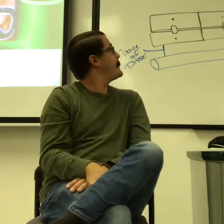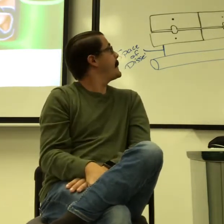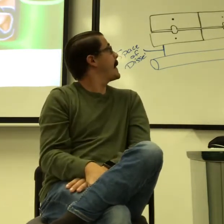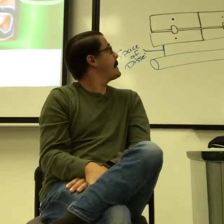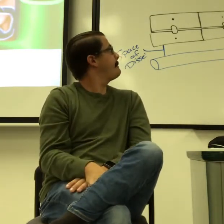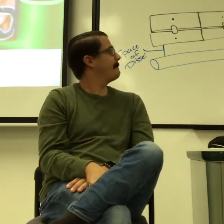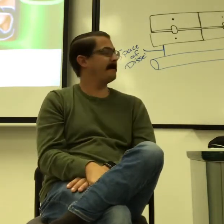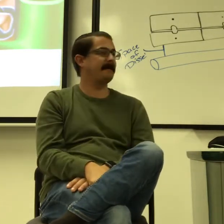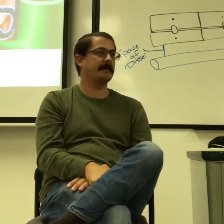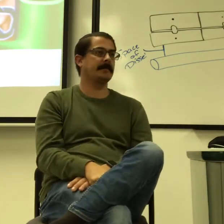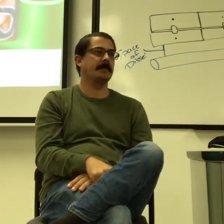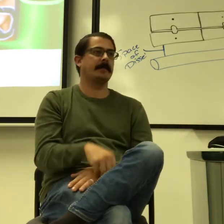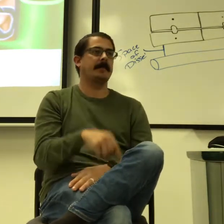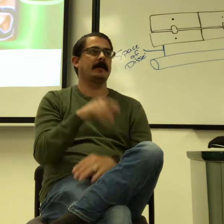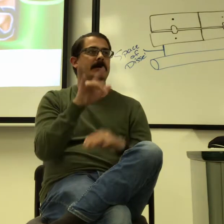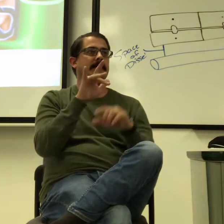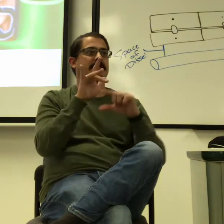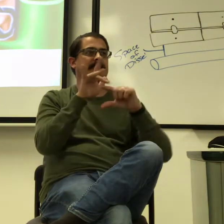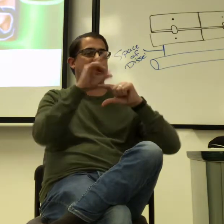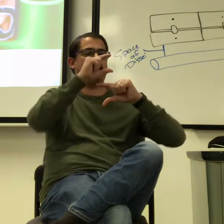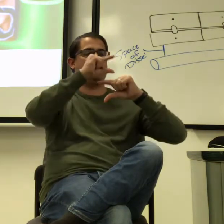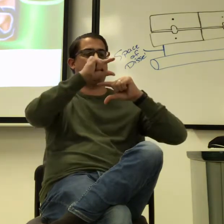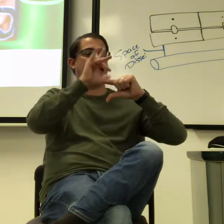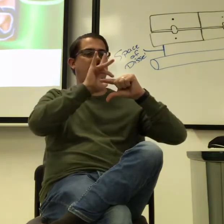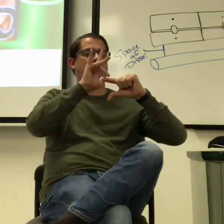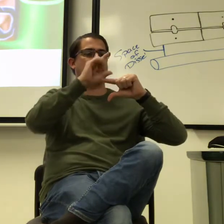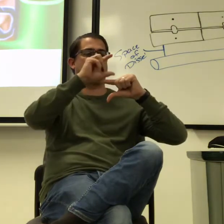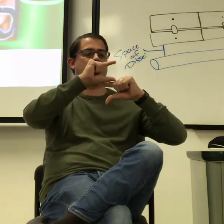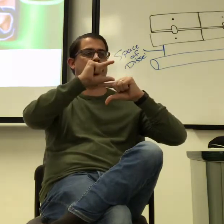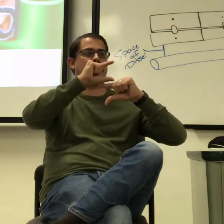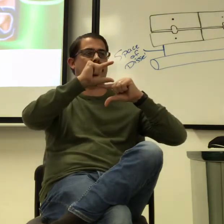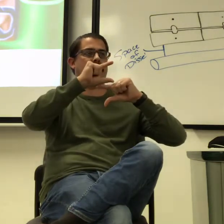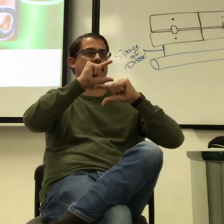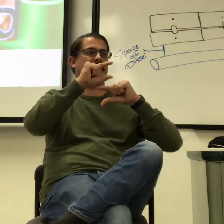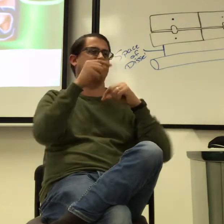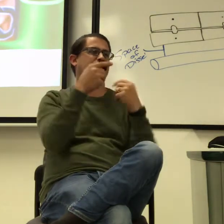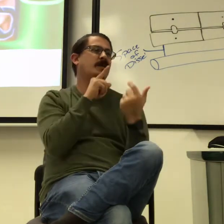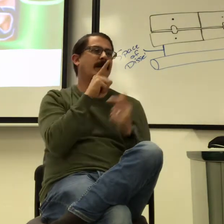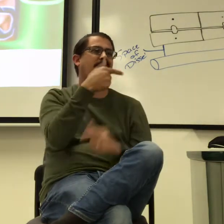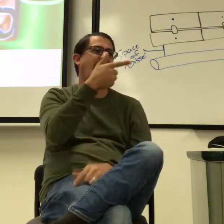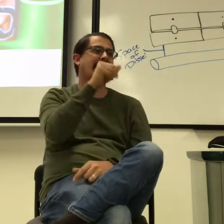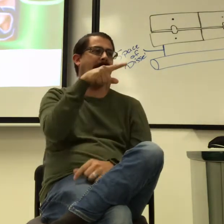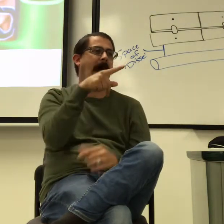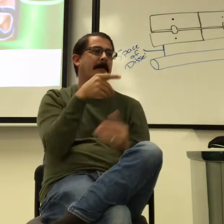It's a gap between hepatocytes. I'll just describe it as a gap between cells.